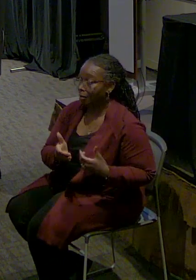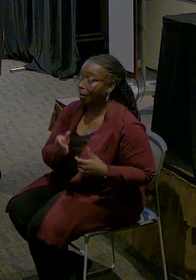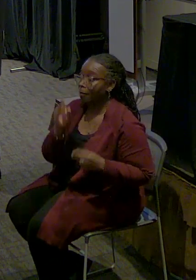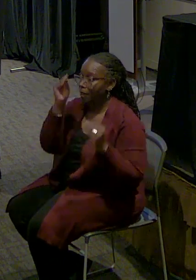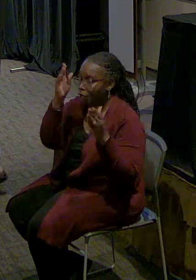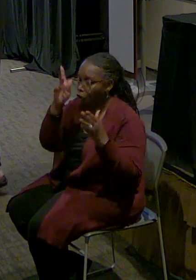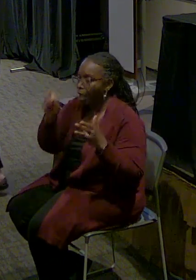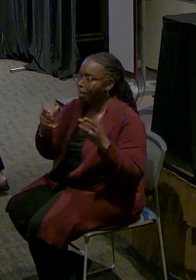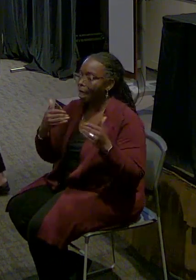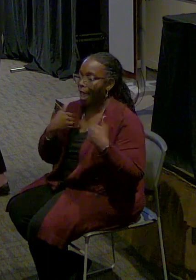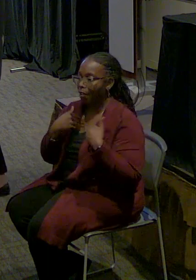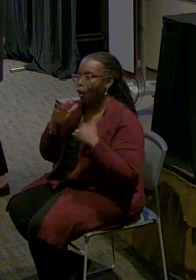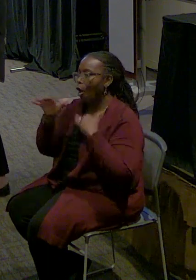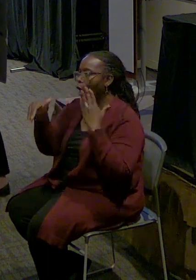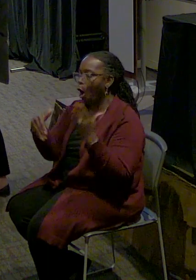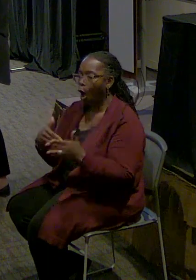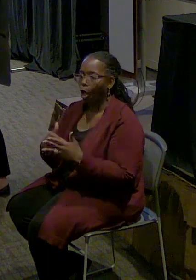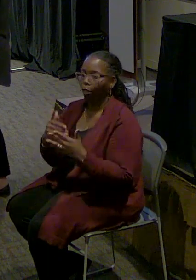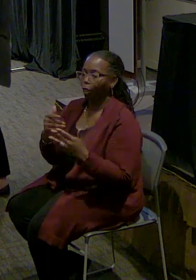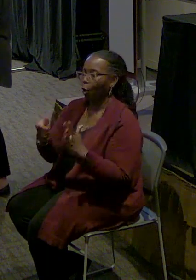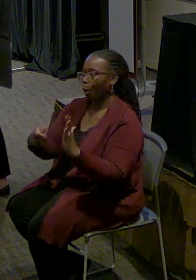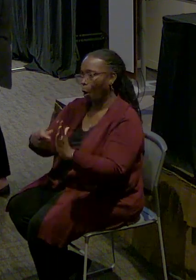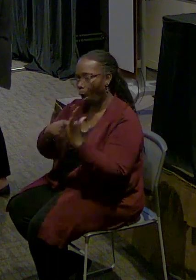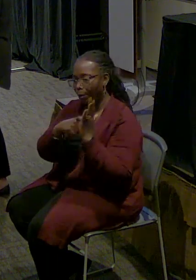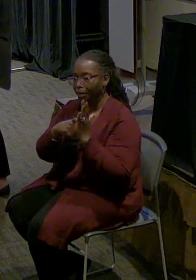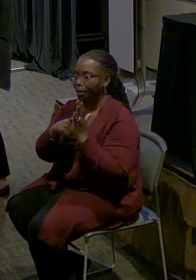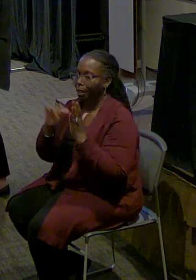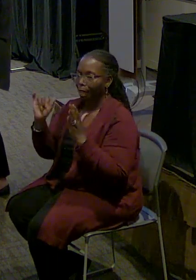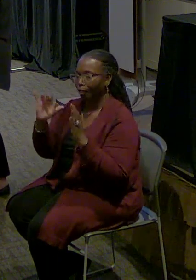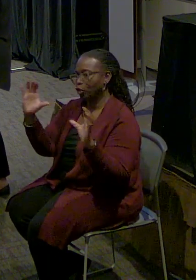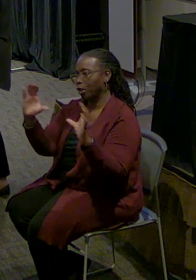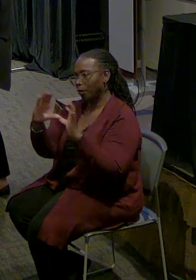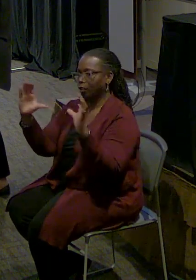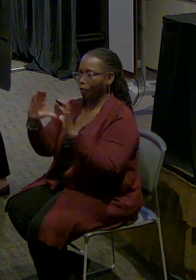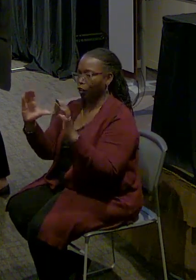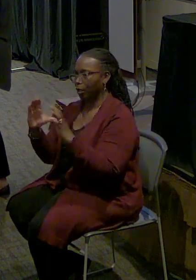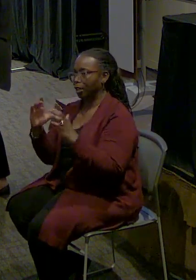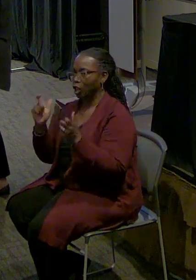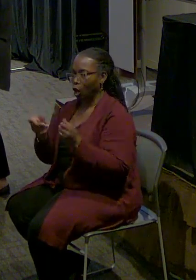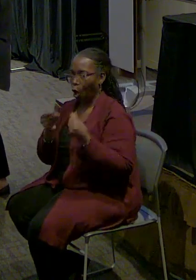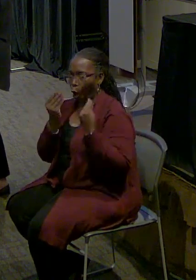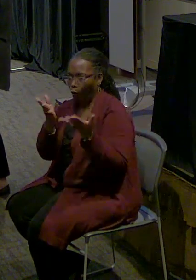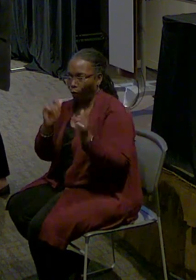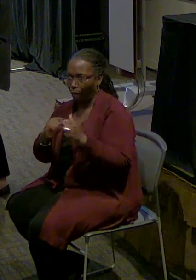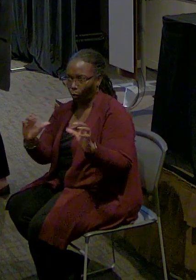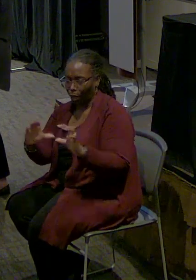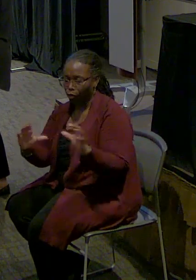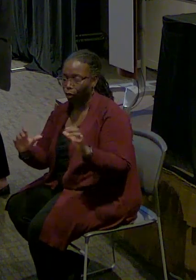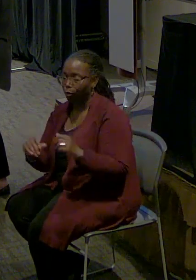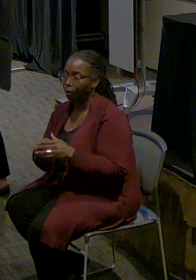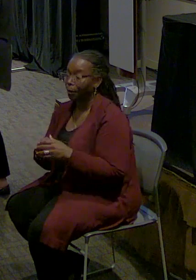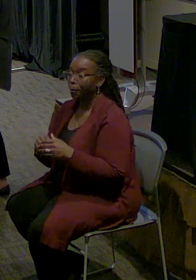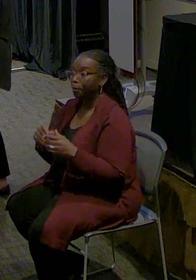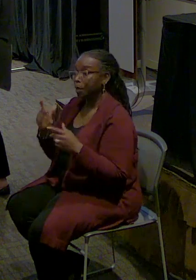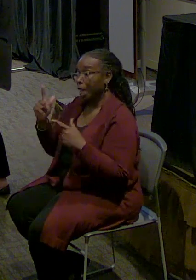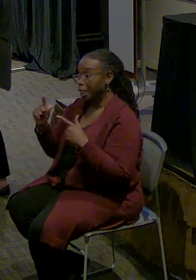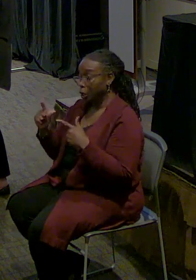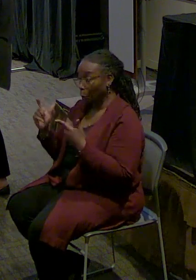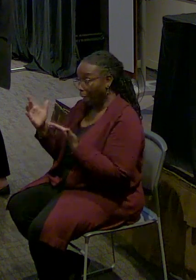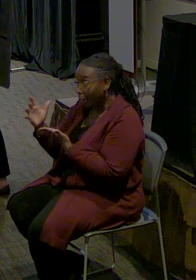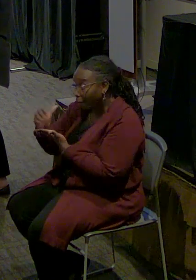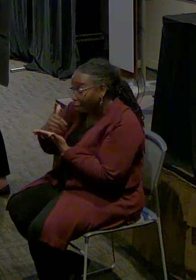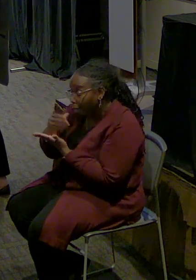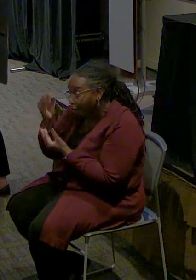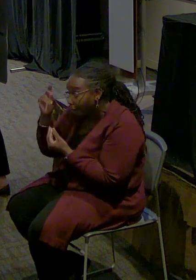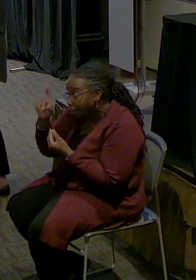teacher, of course, has to have all of the requirements in terms of their certification to be able to offer that credential. And then as we collect that data, we